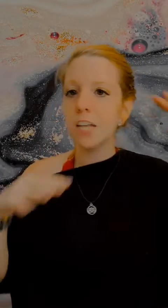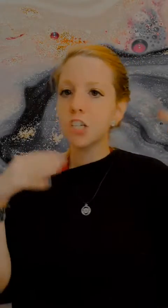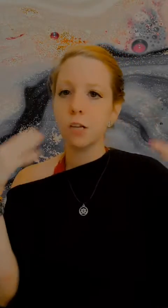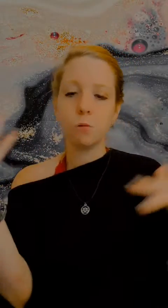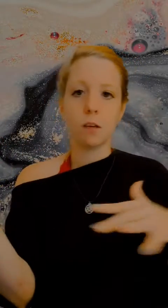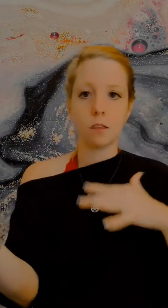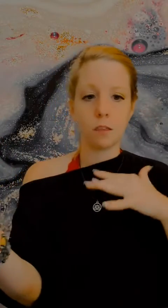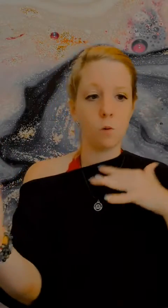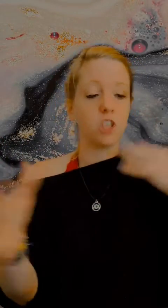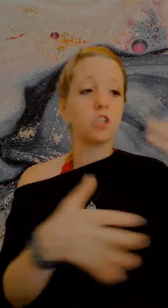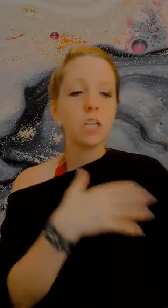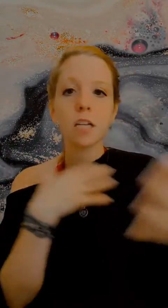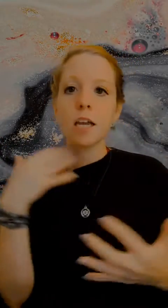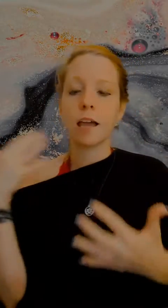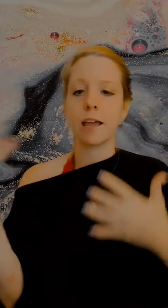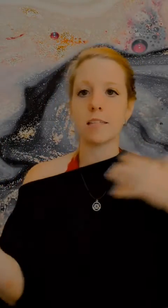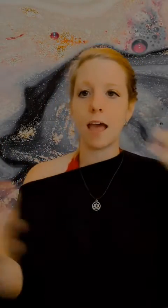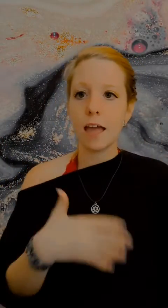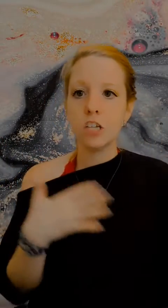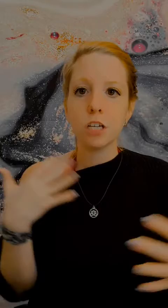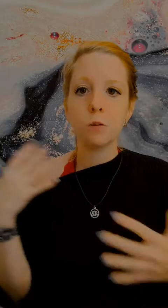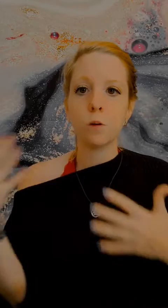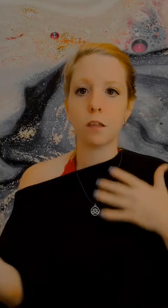edgy with cheating, it gets edgy with